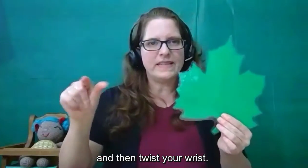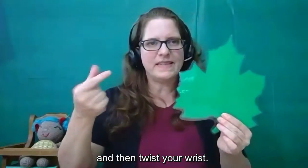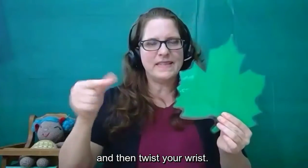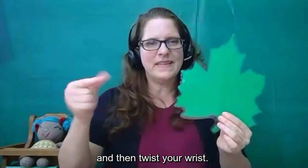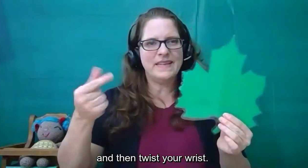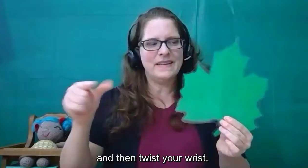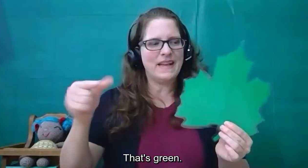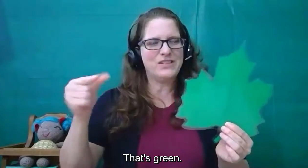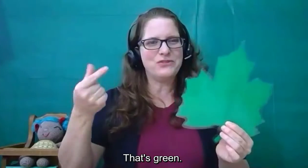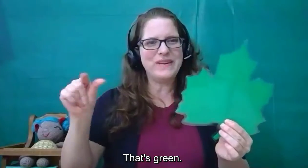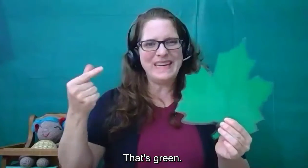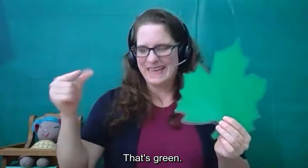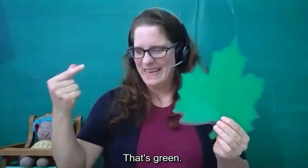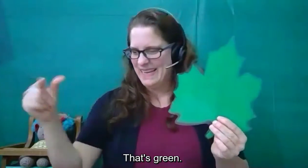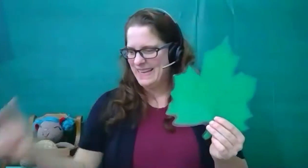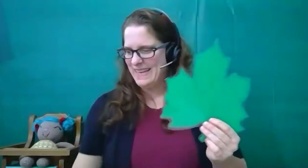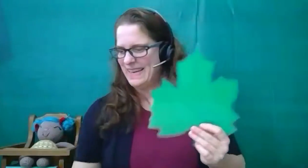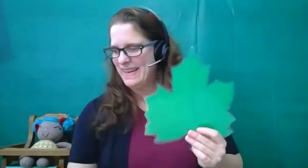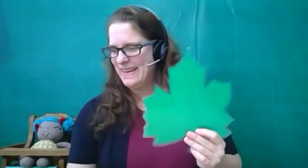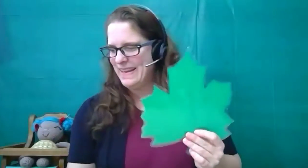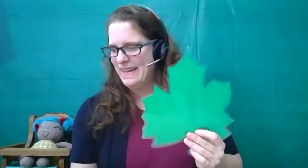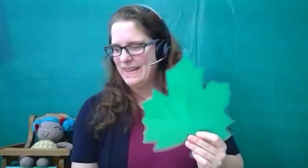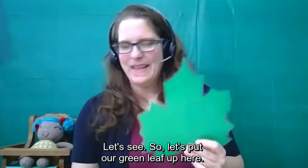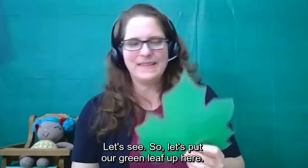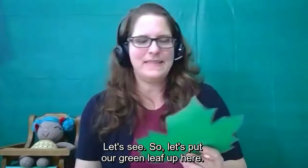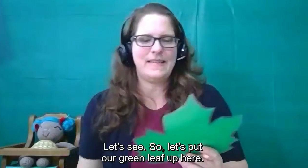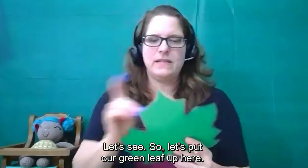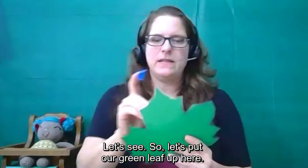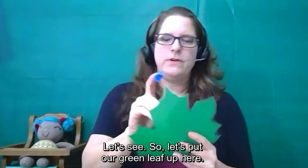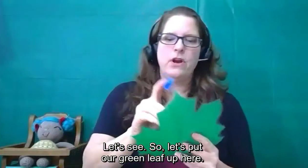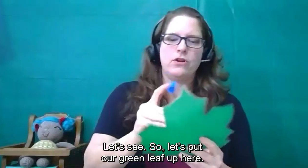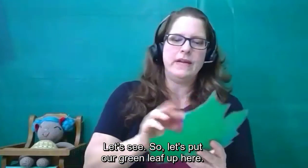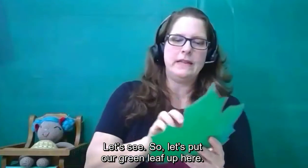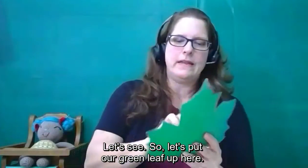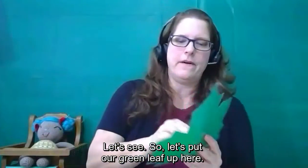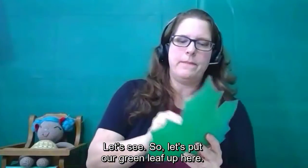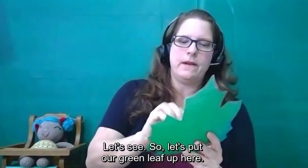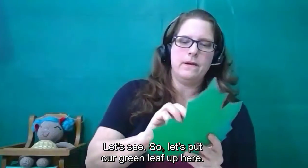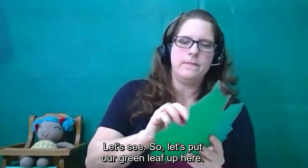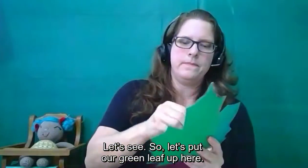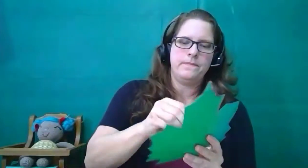wrist. That's green. Let's see. So let's put our green leaf up here.